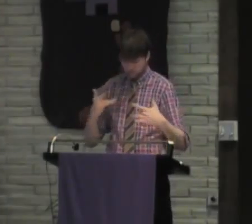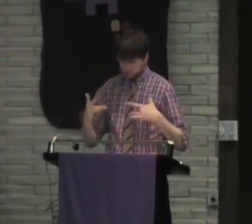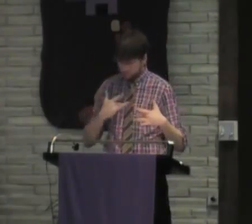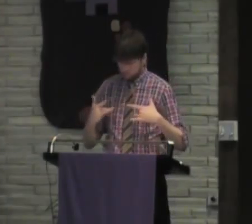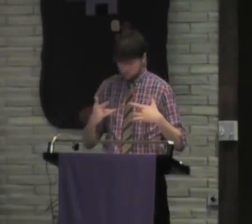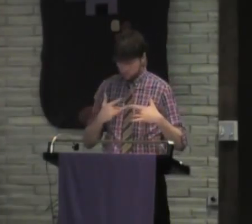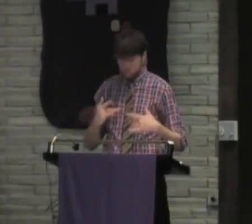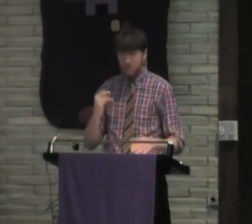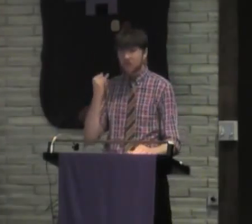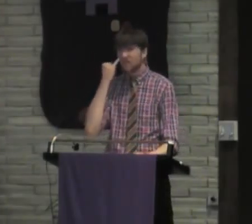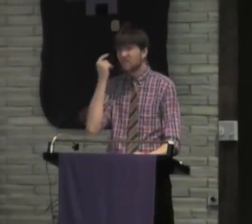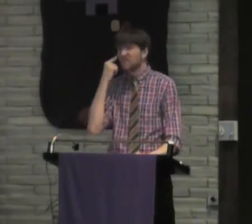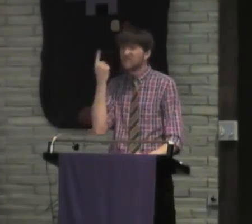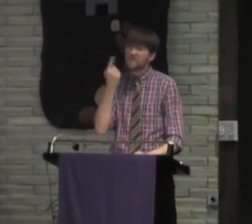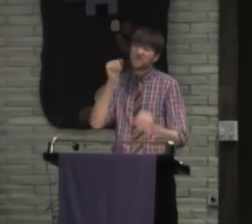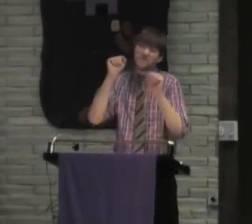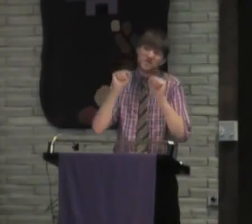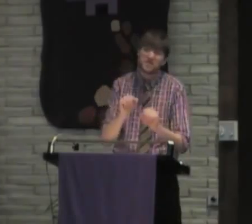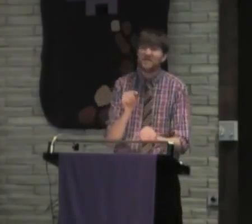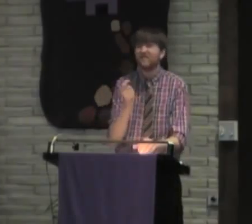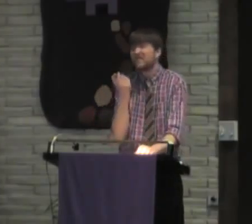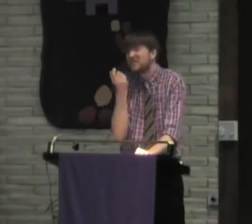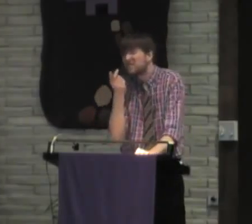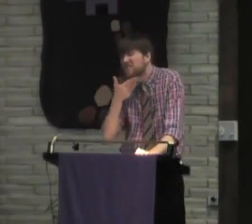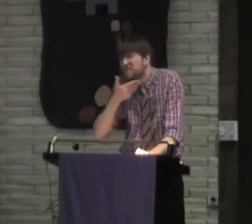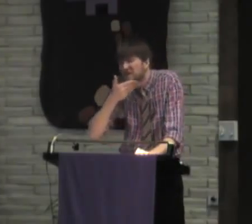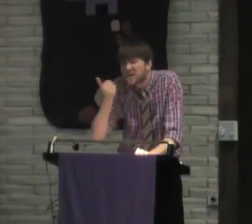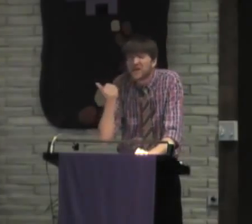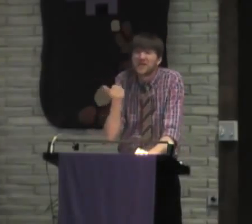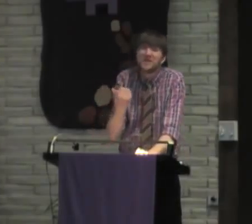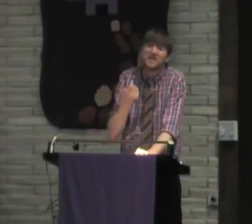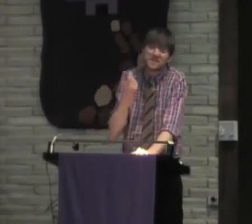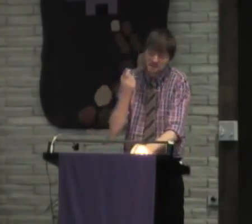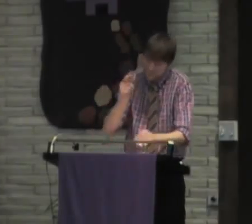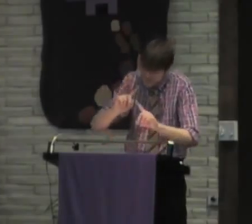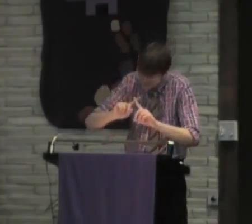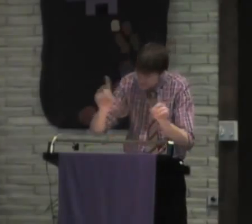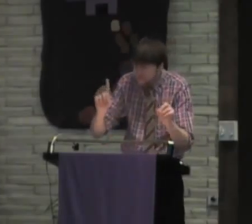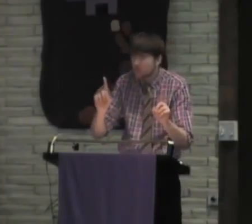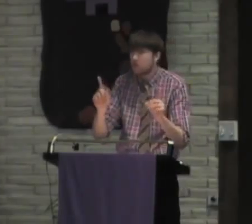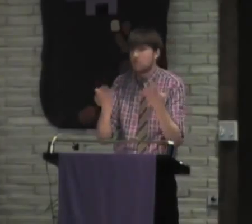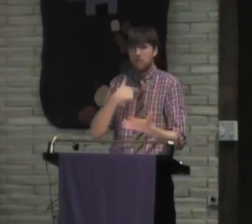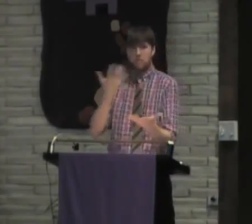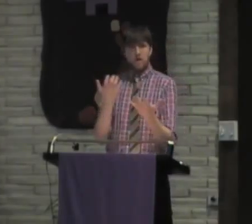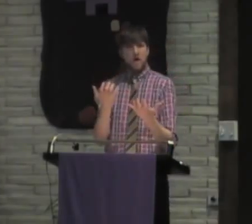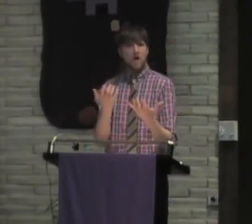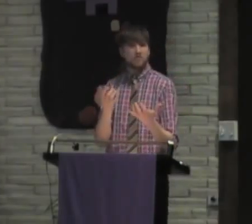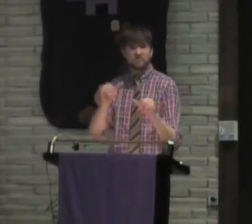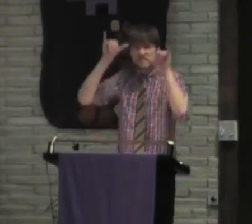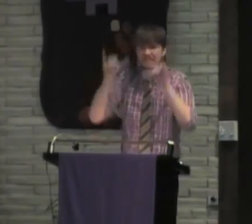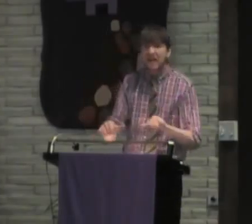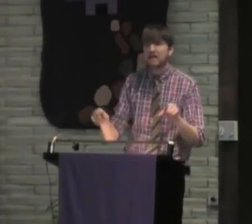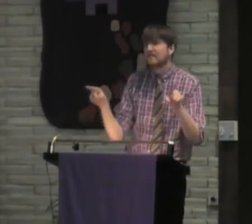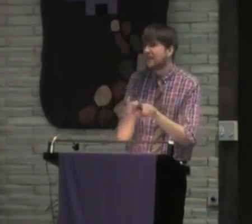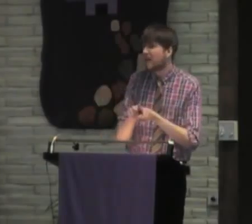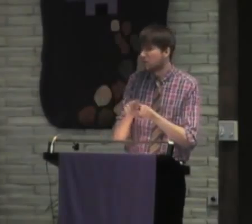satisfaction. if maybe we can make things a little bit better, but we want